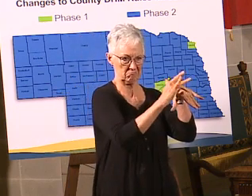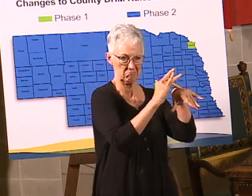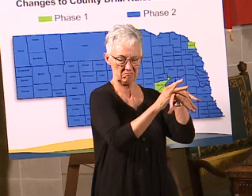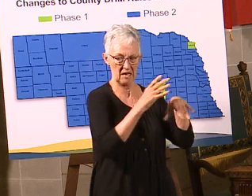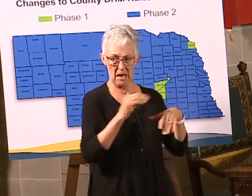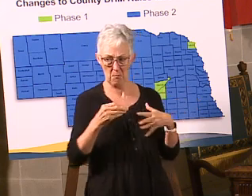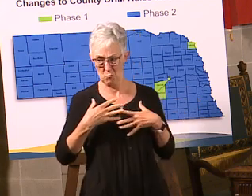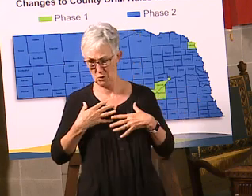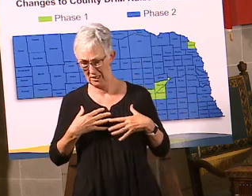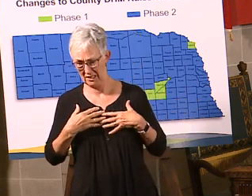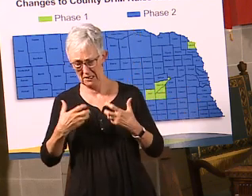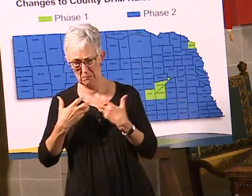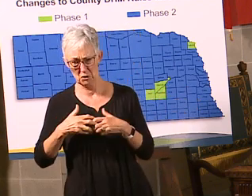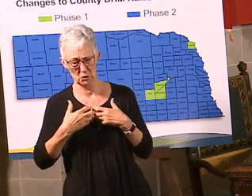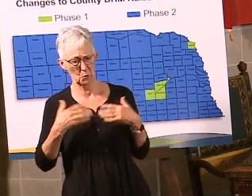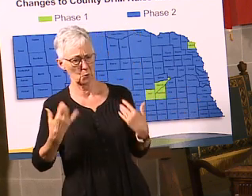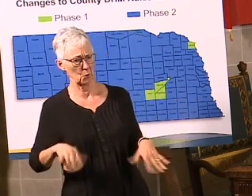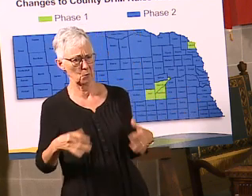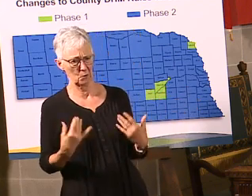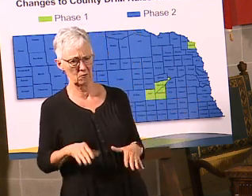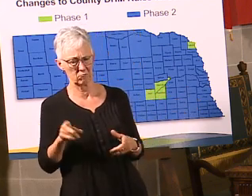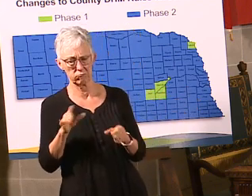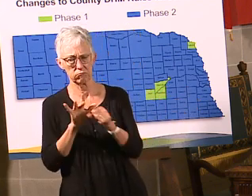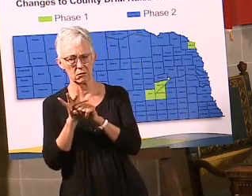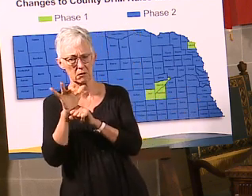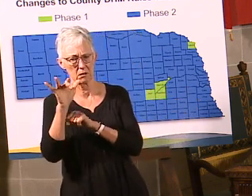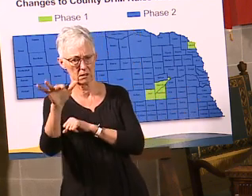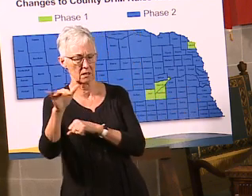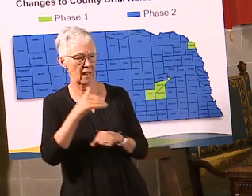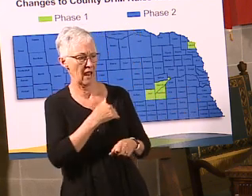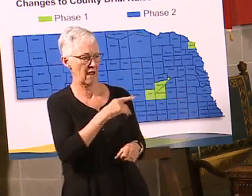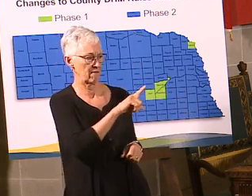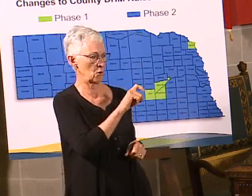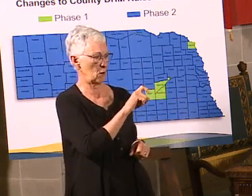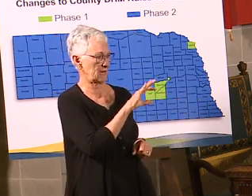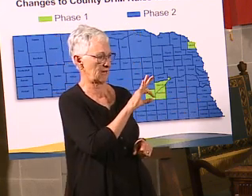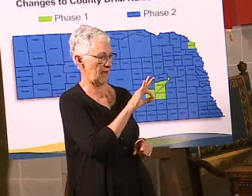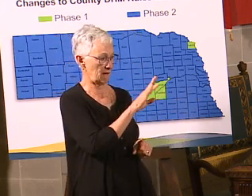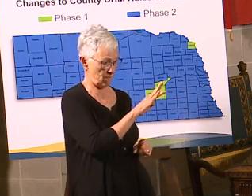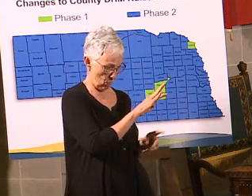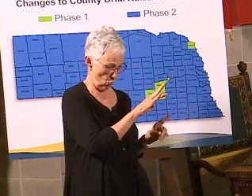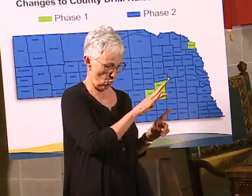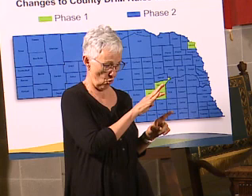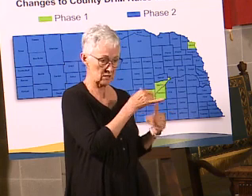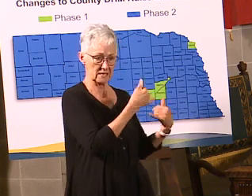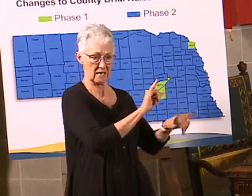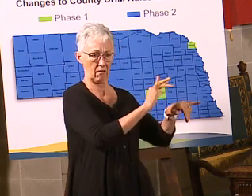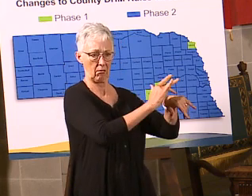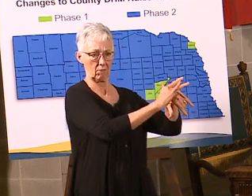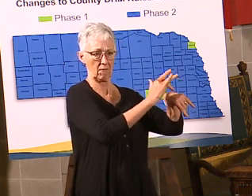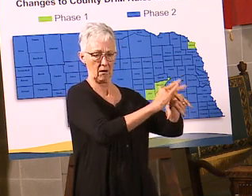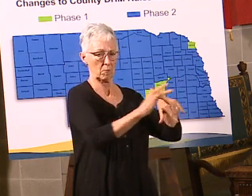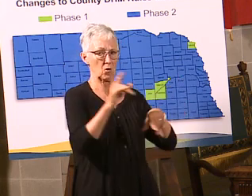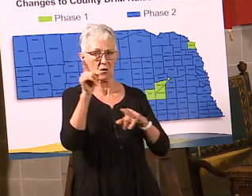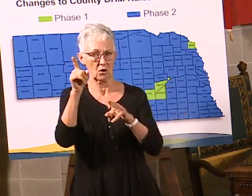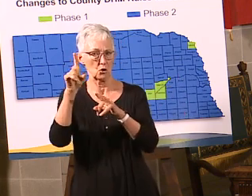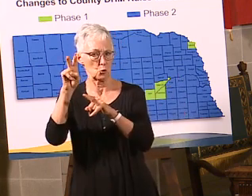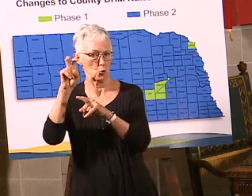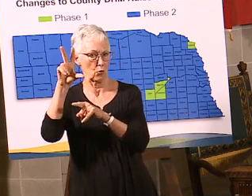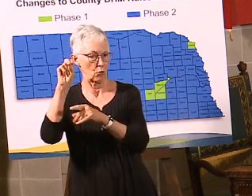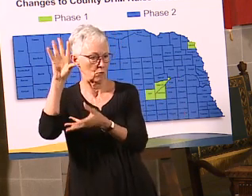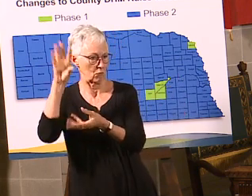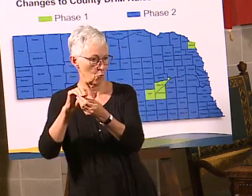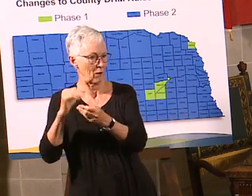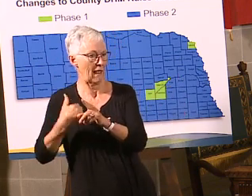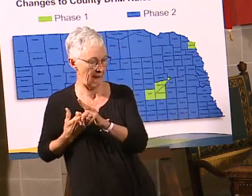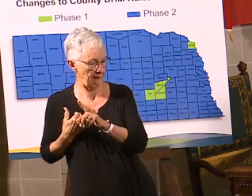are very, very non-issue. 194 out of 230 ventilators available. Only 12